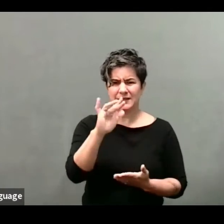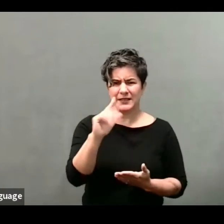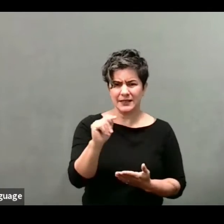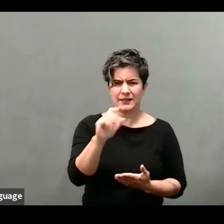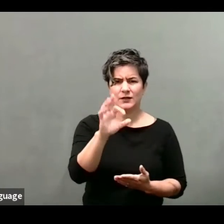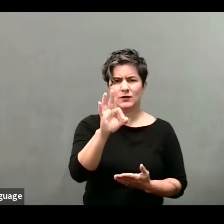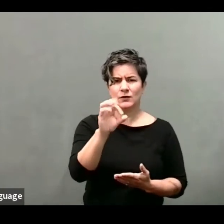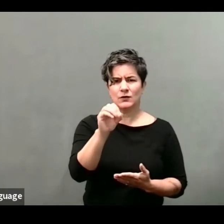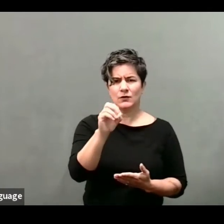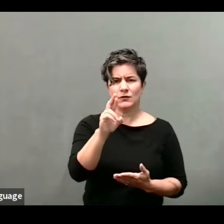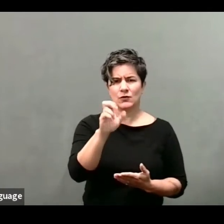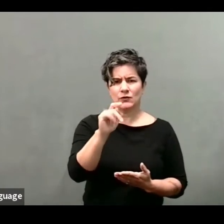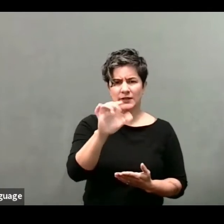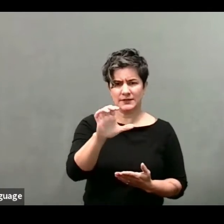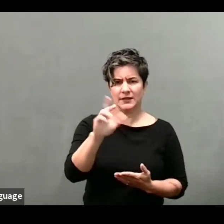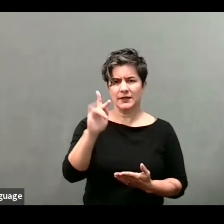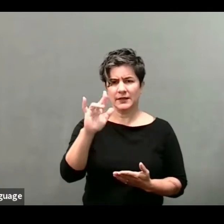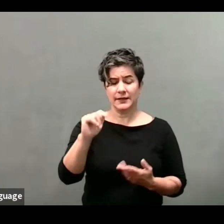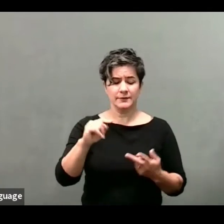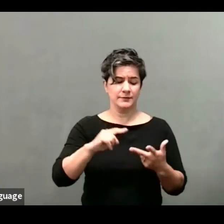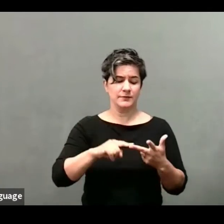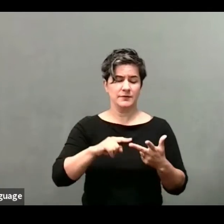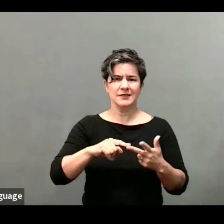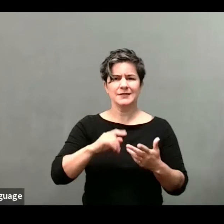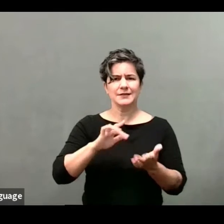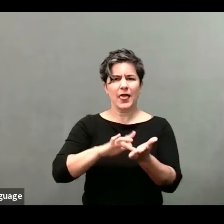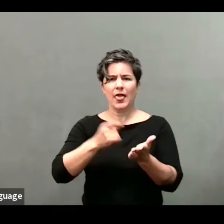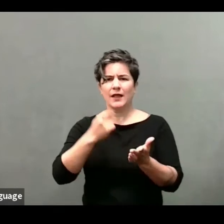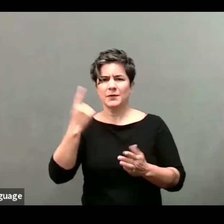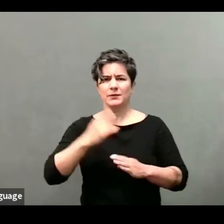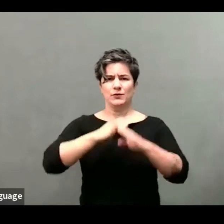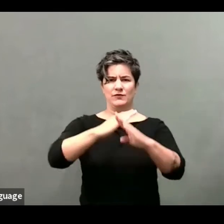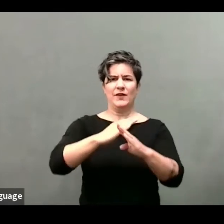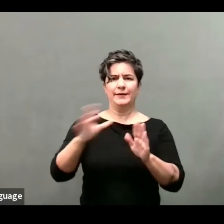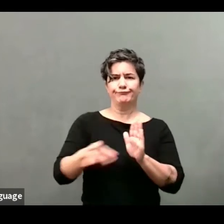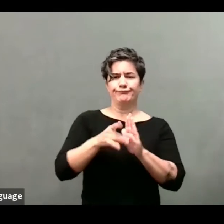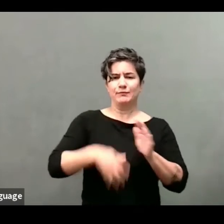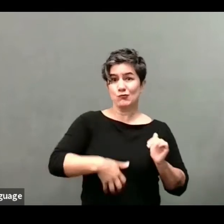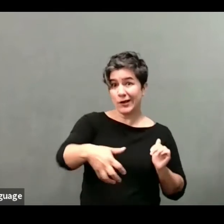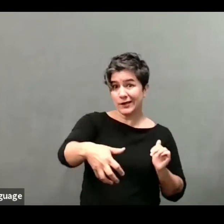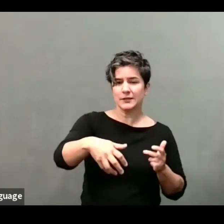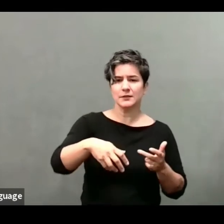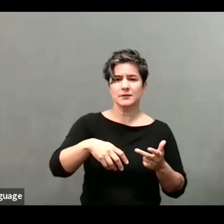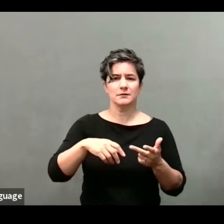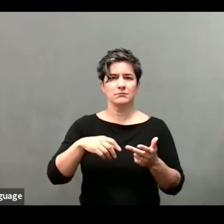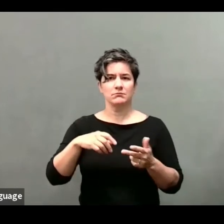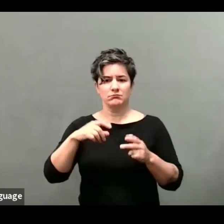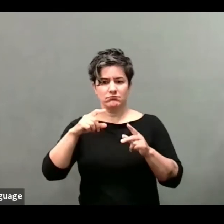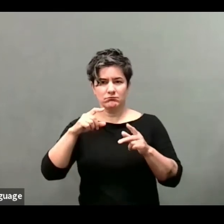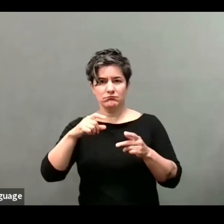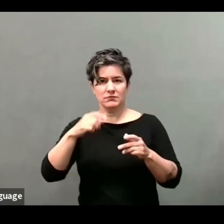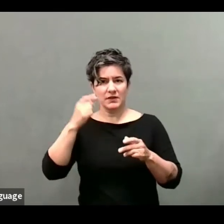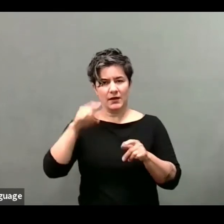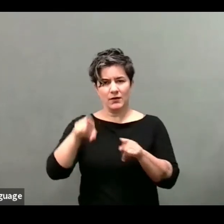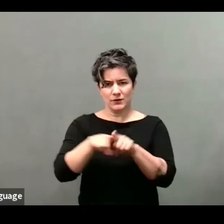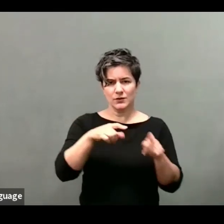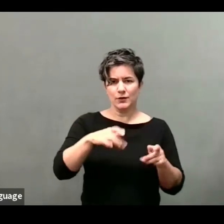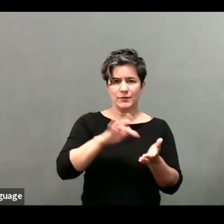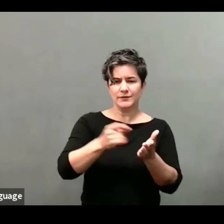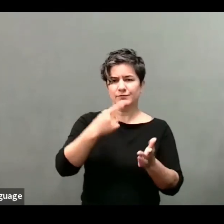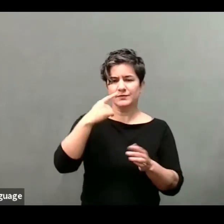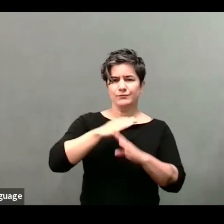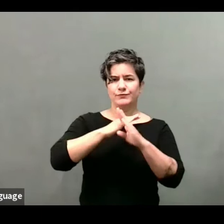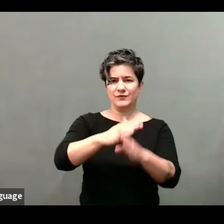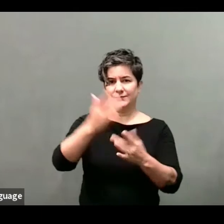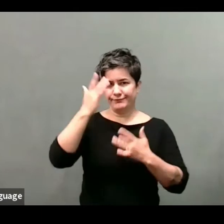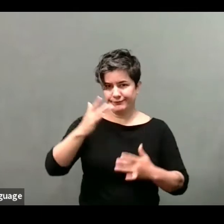you pregnancy prophylactics or testing, and just letting them know that they've got, that's kind of what they can expect.